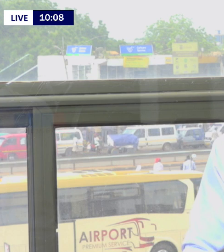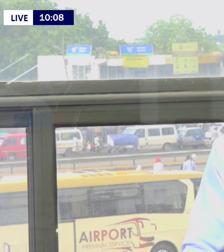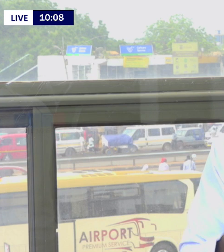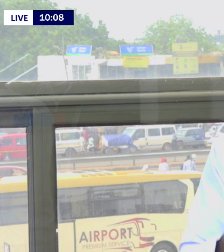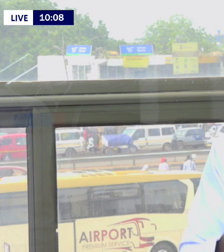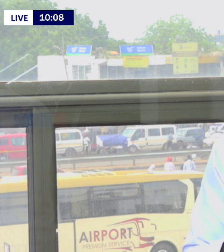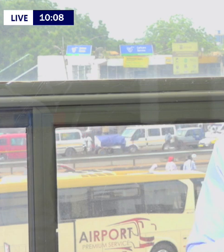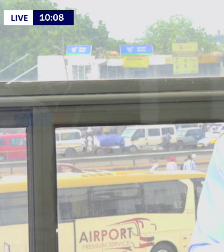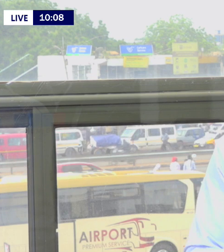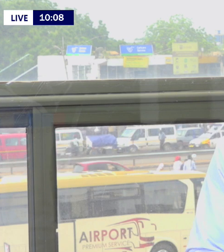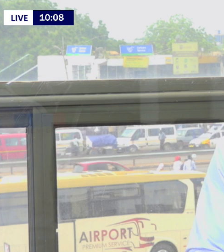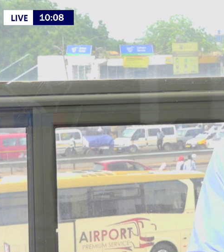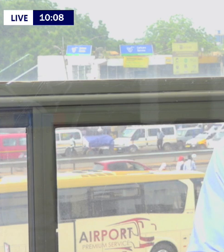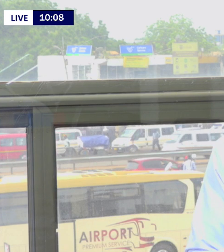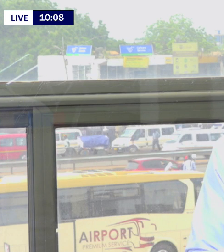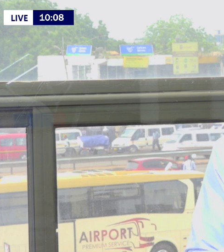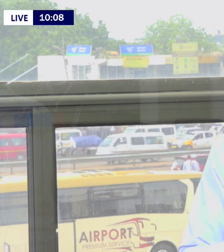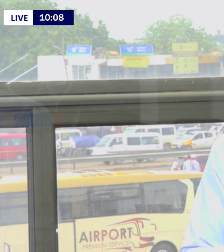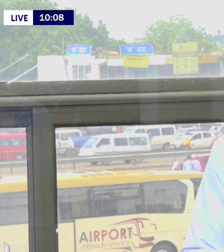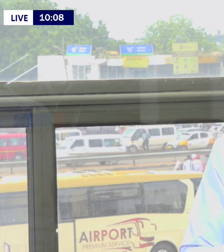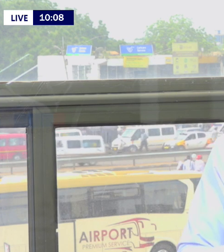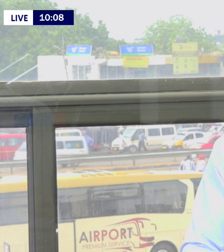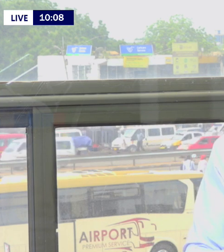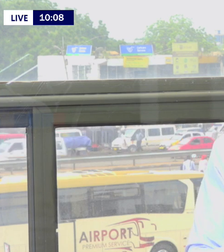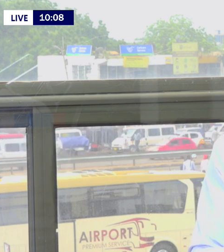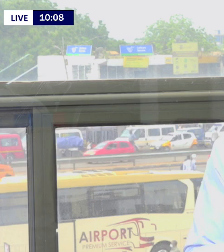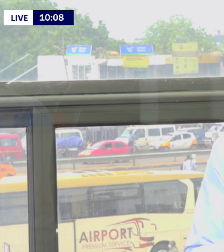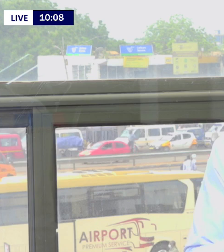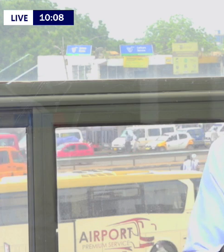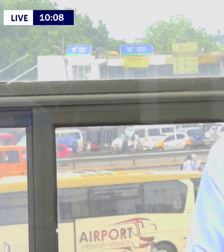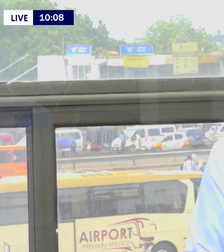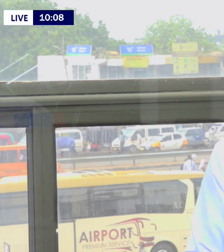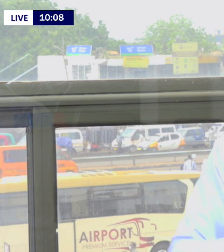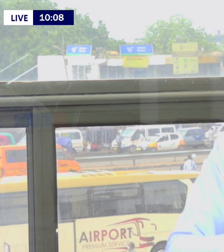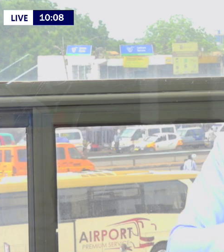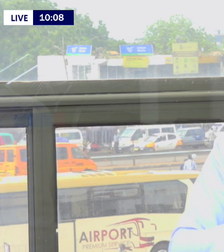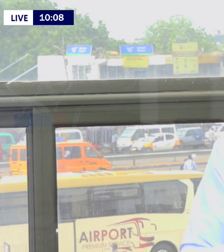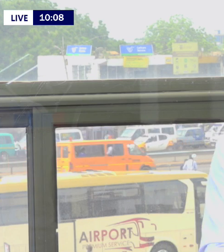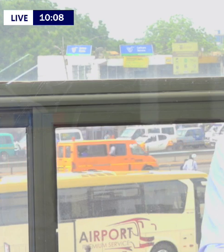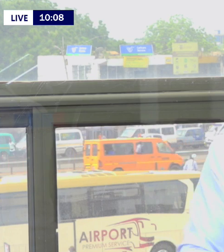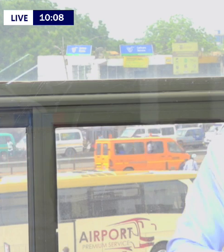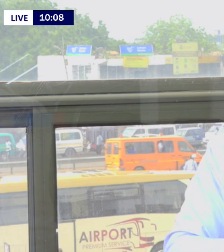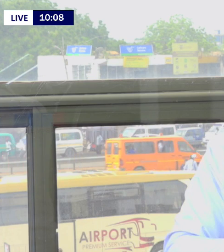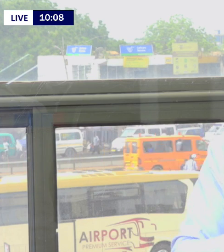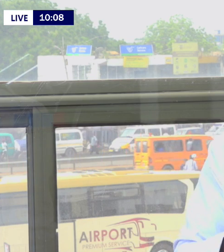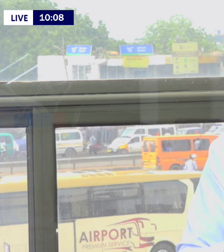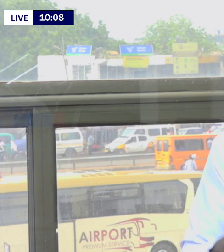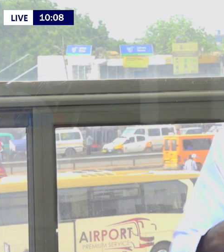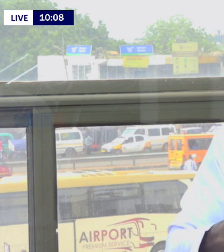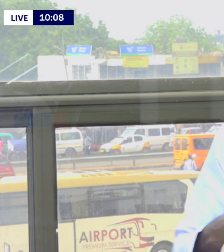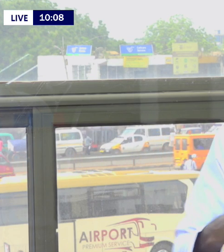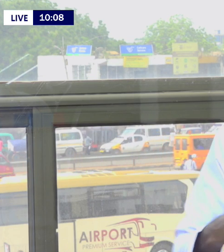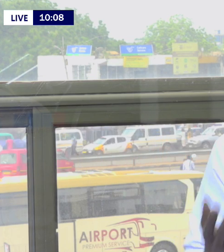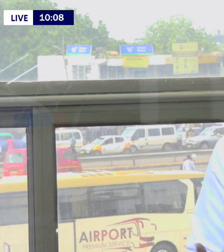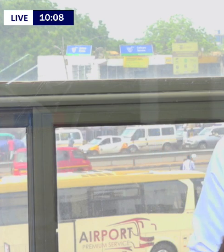se bra no wo hro wo nsa na wo hro ni yie ya si minimum of 20 seconds nti wo hro wo ma semina no